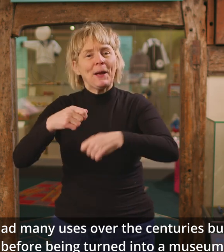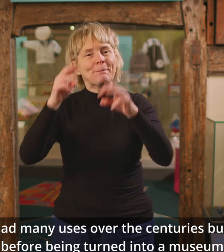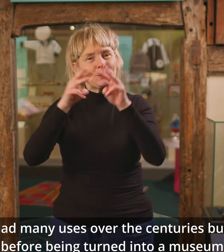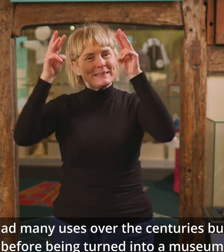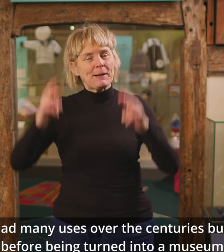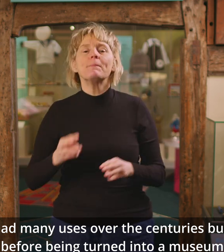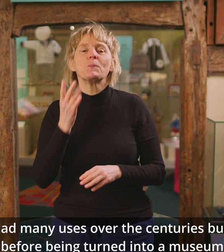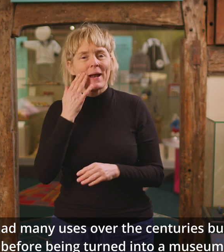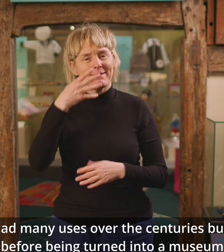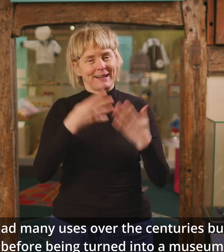in 1953.